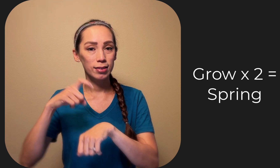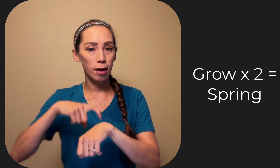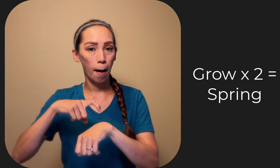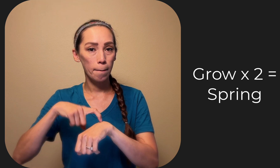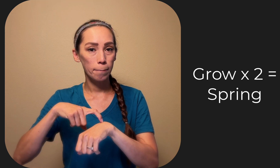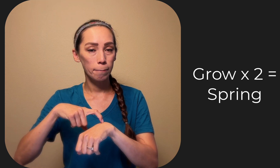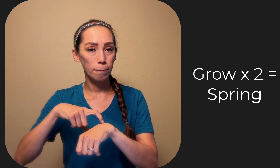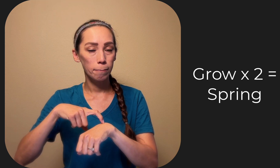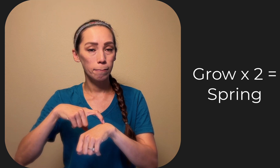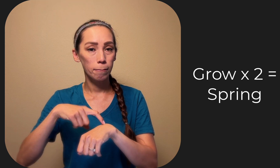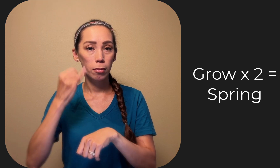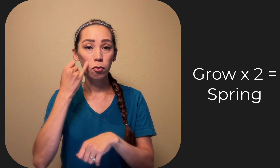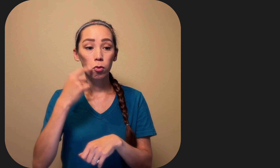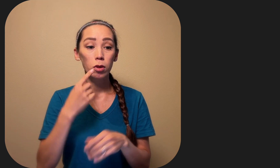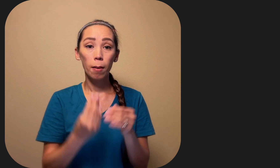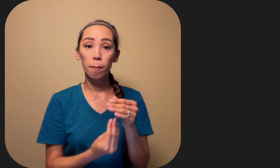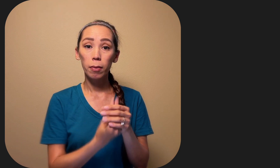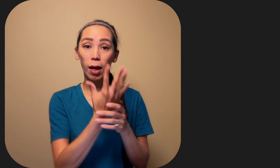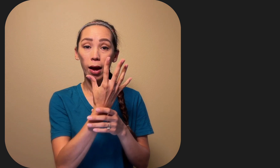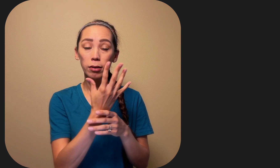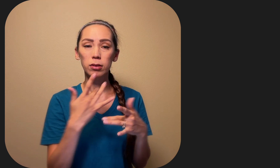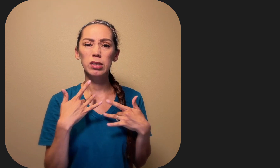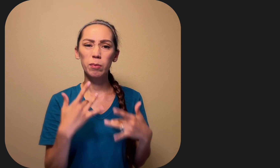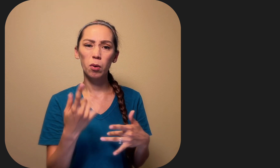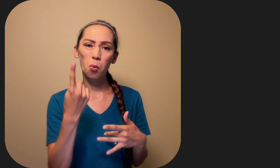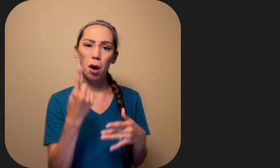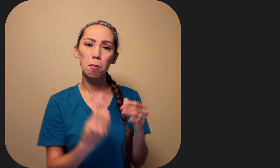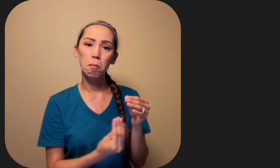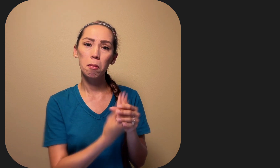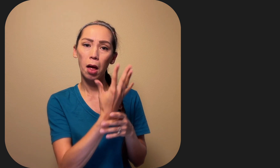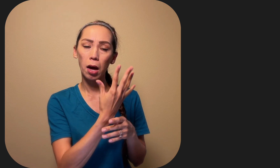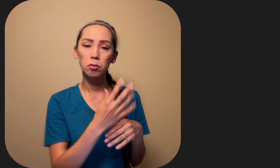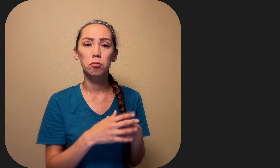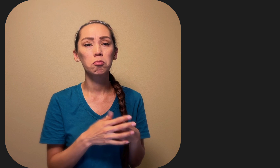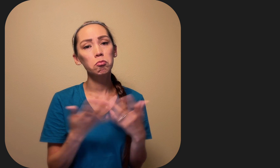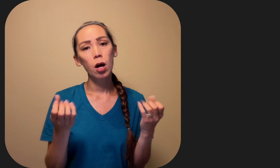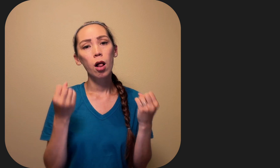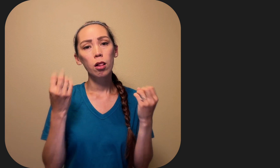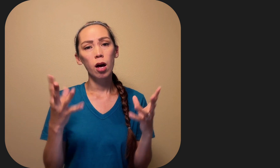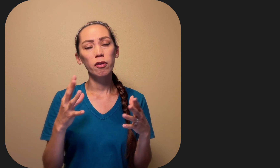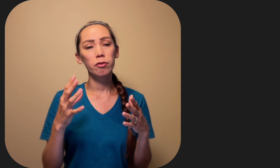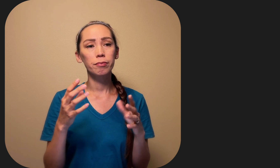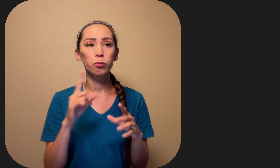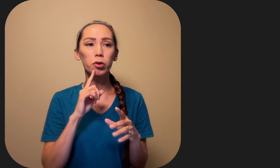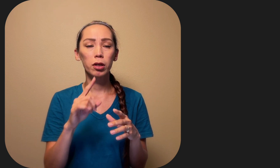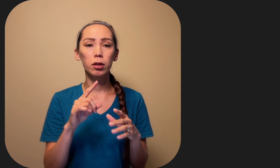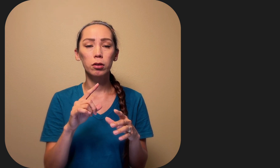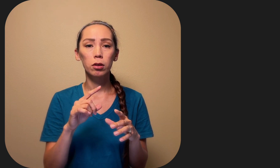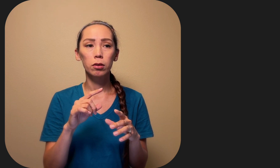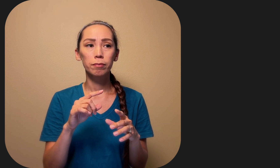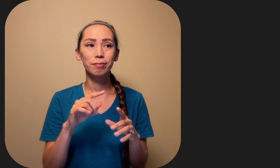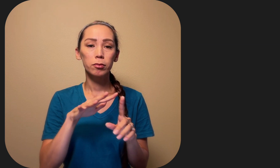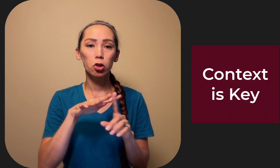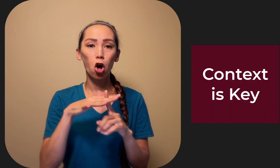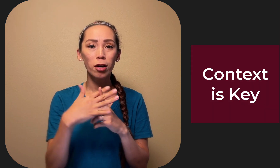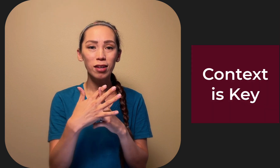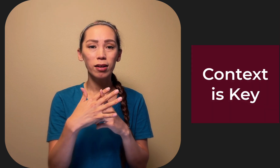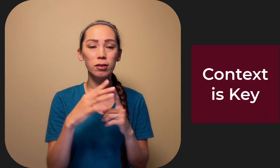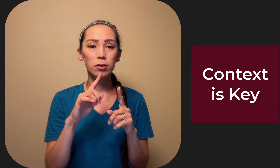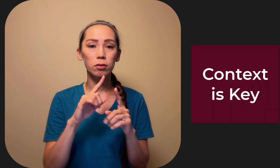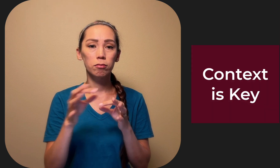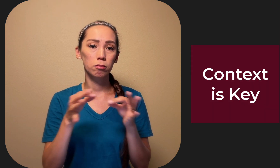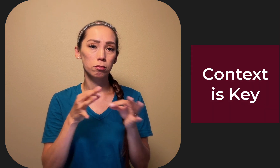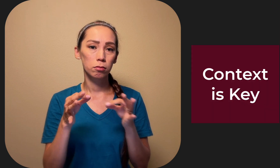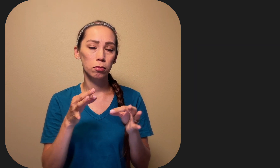means springtime. So if you want to just say a plant, just 1, you would just sign it once. So of course, there's a lot of context